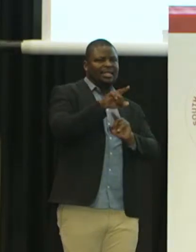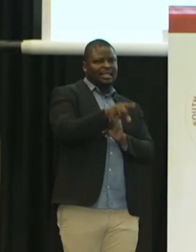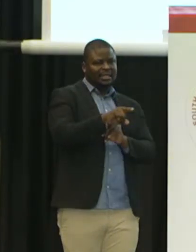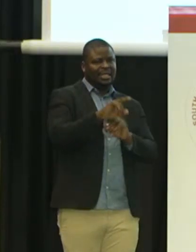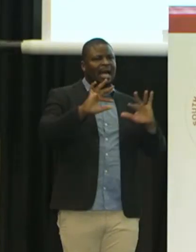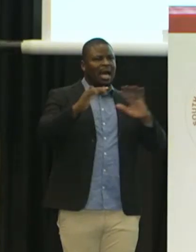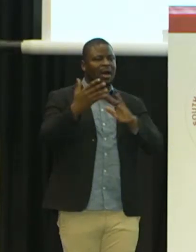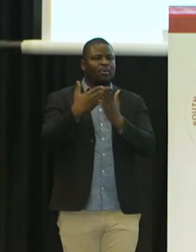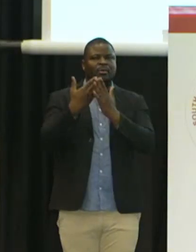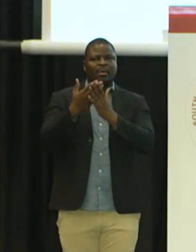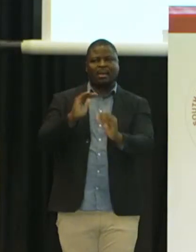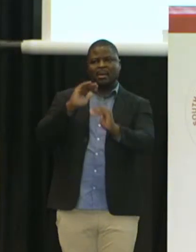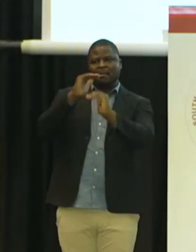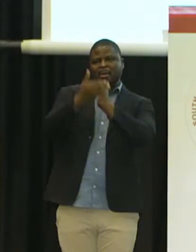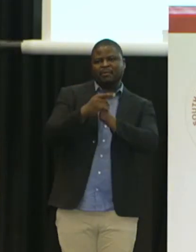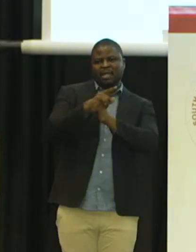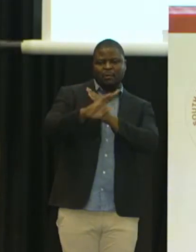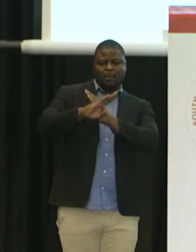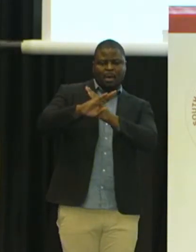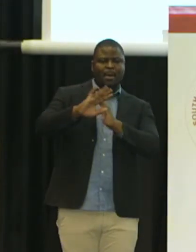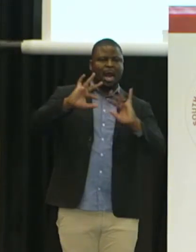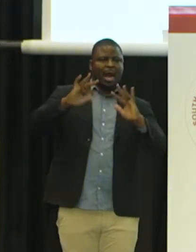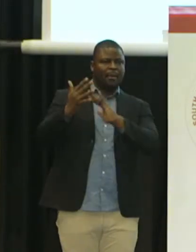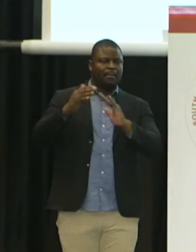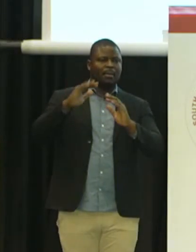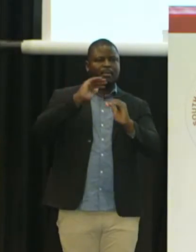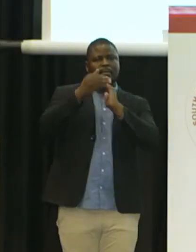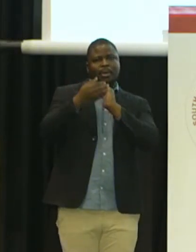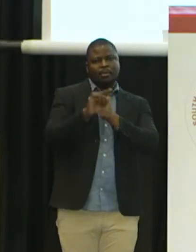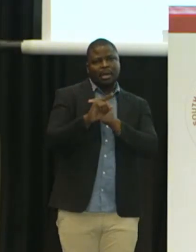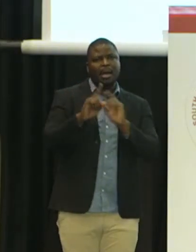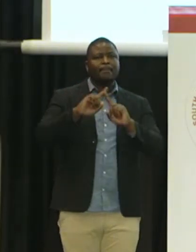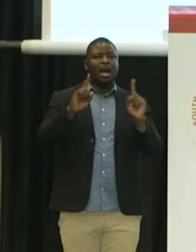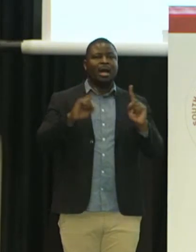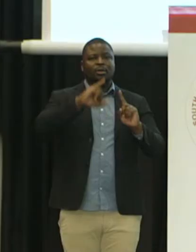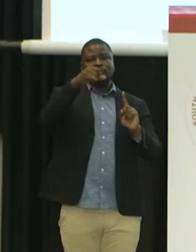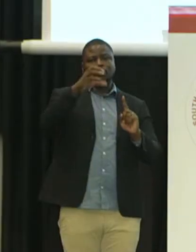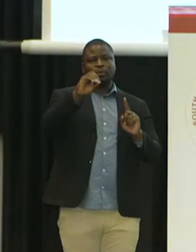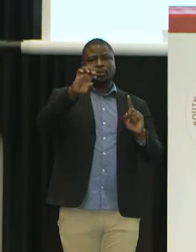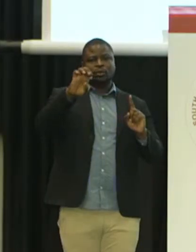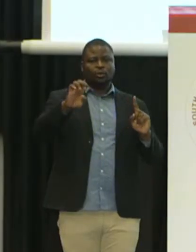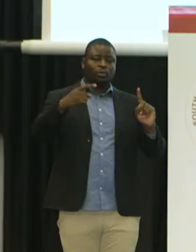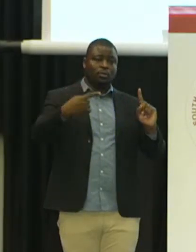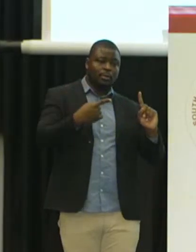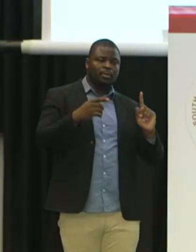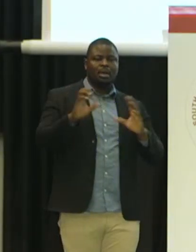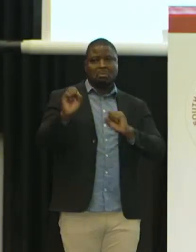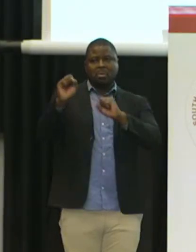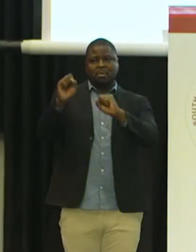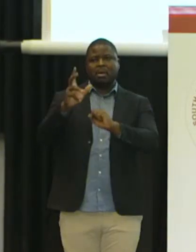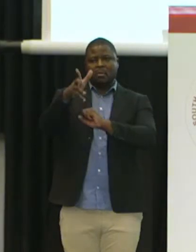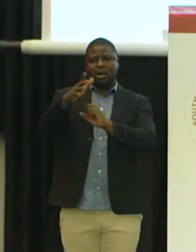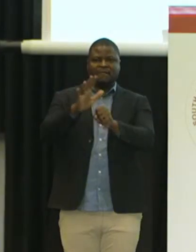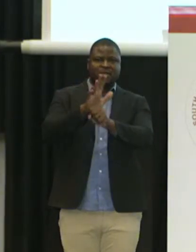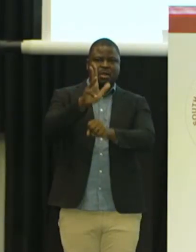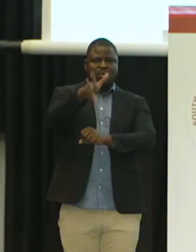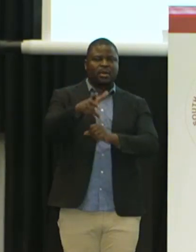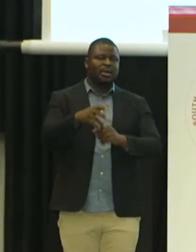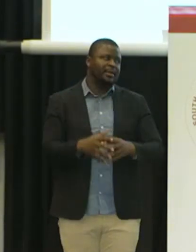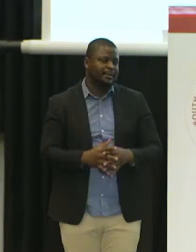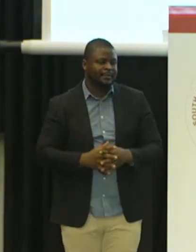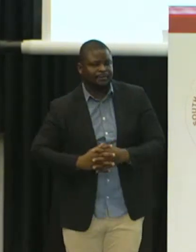program. So Dr. Joe will give us what they unearthed with their survey. Thank